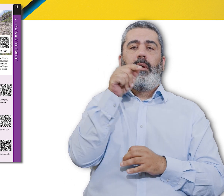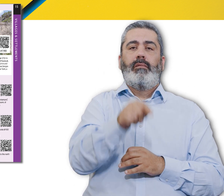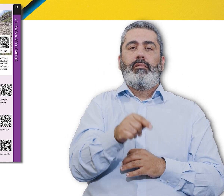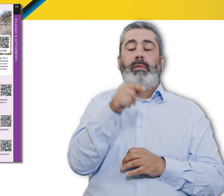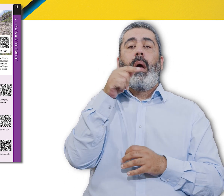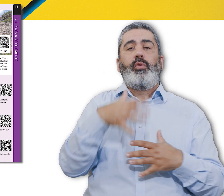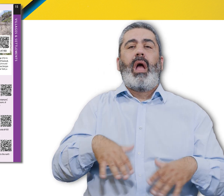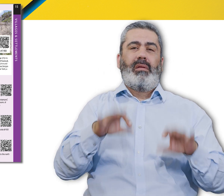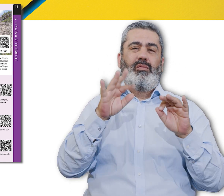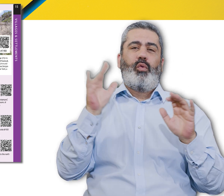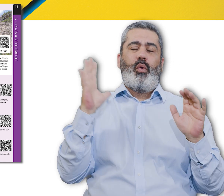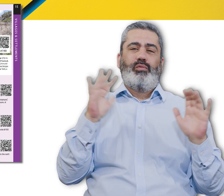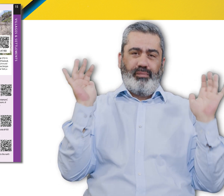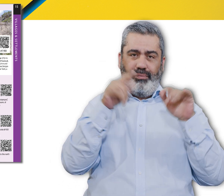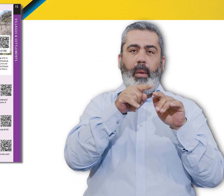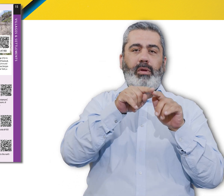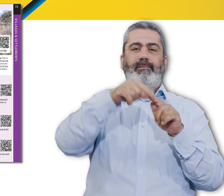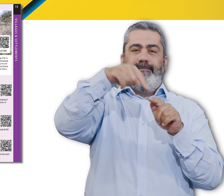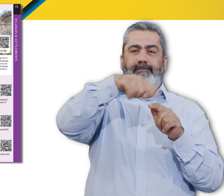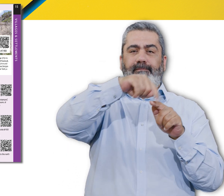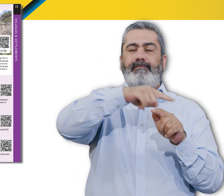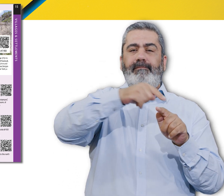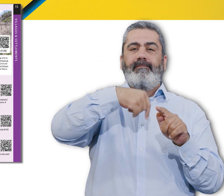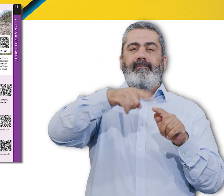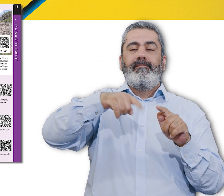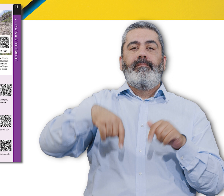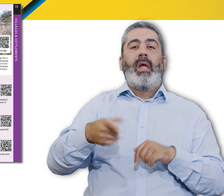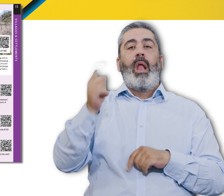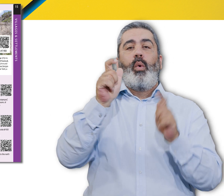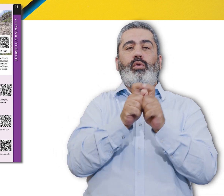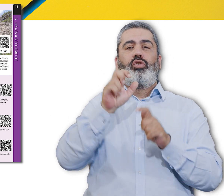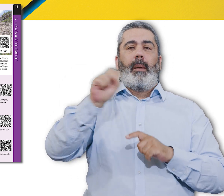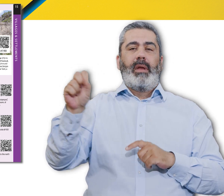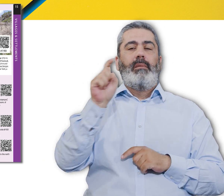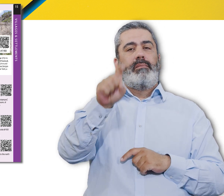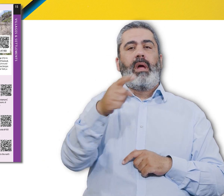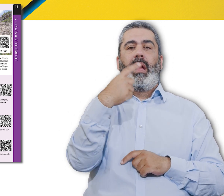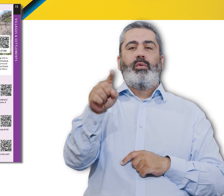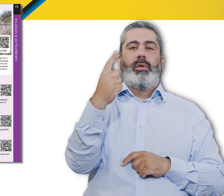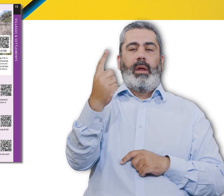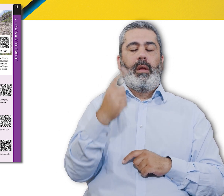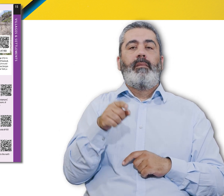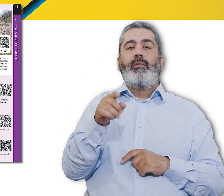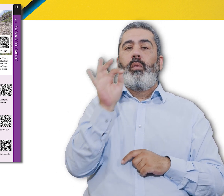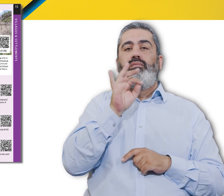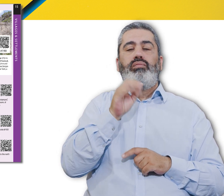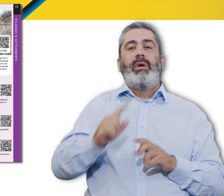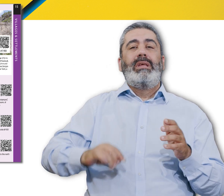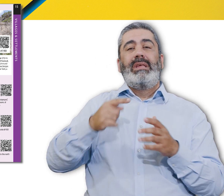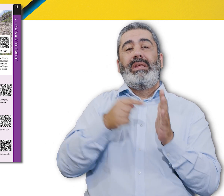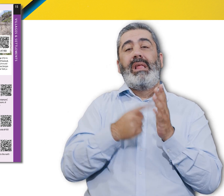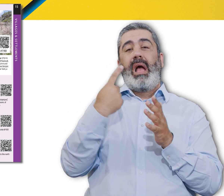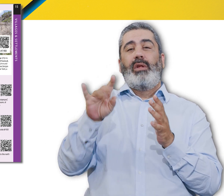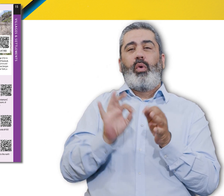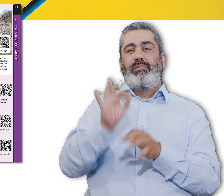1.080 m, it is a base for excursions in the surrounding areas. Skamneldli, number 101. Skamneldli,